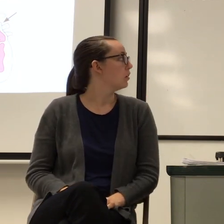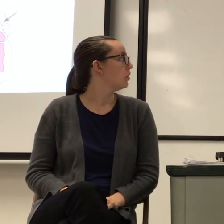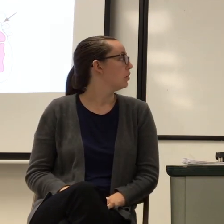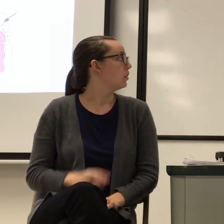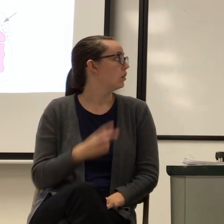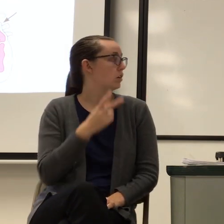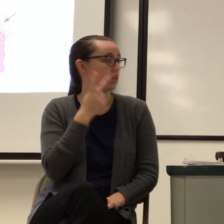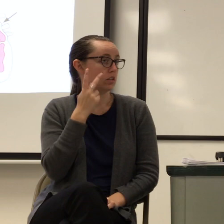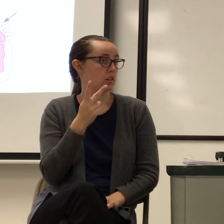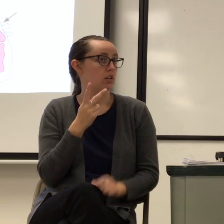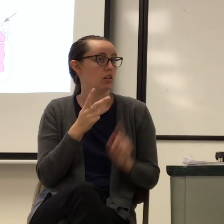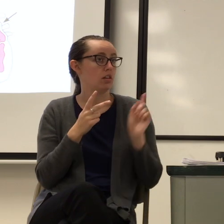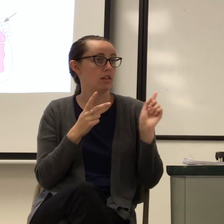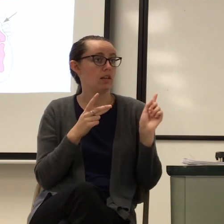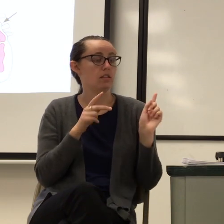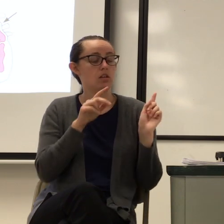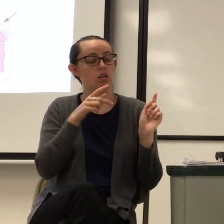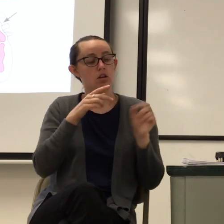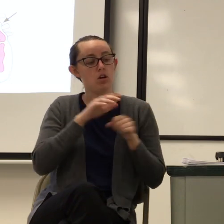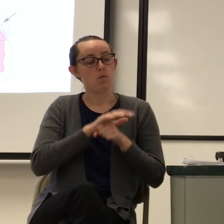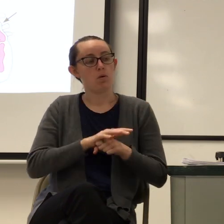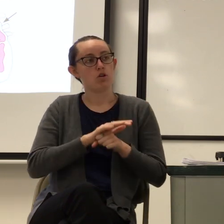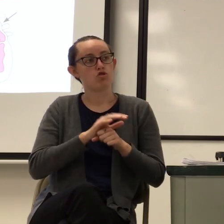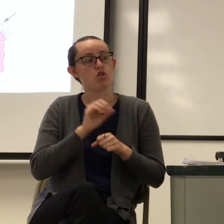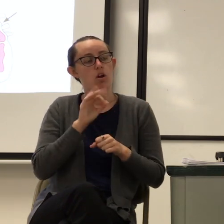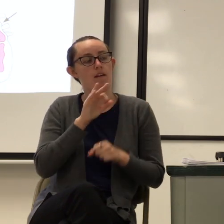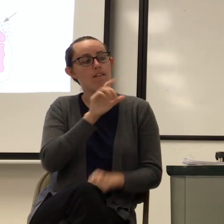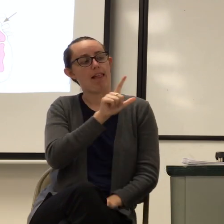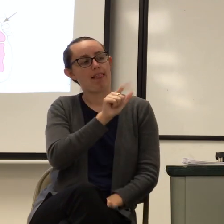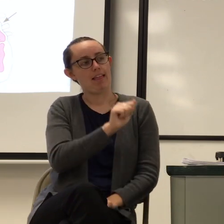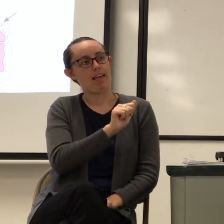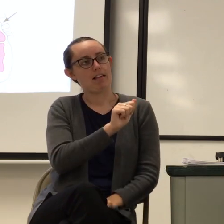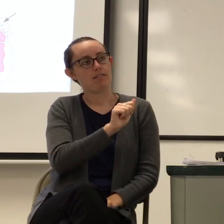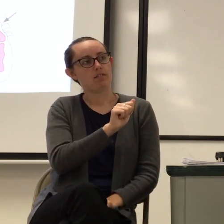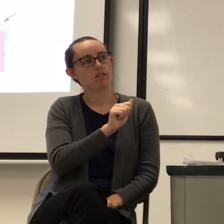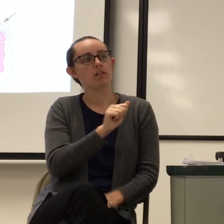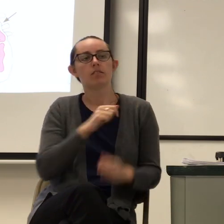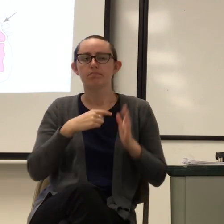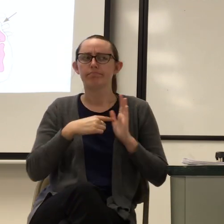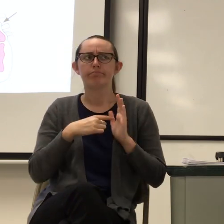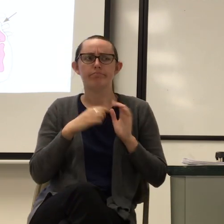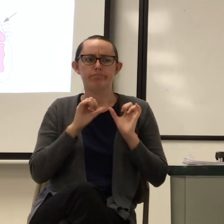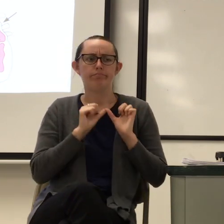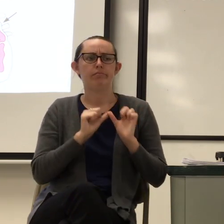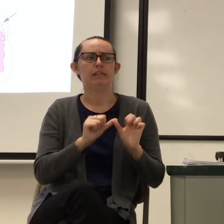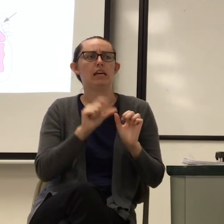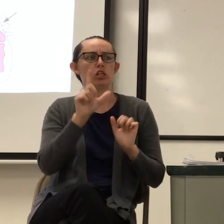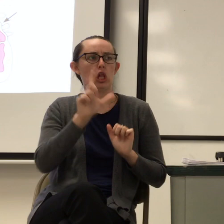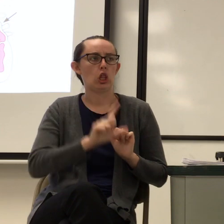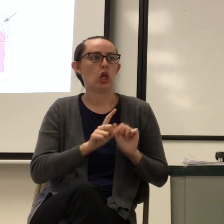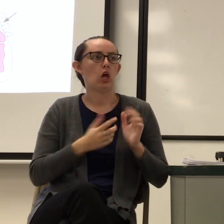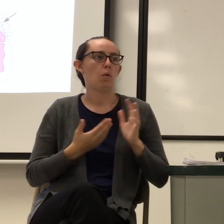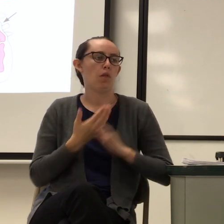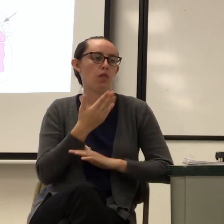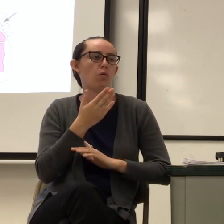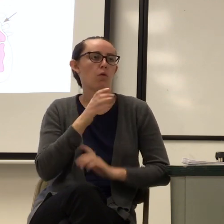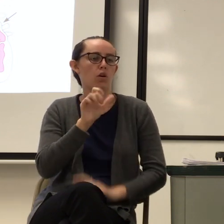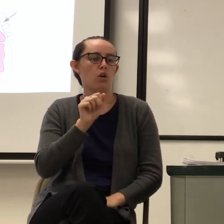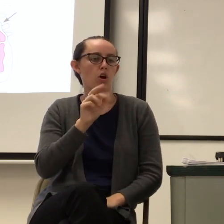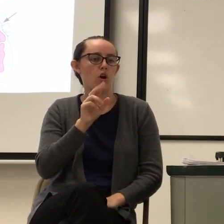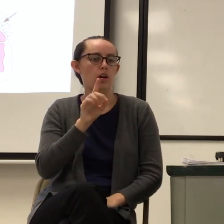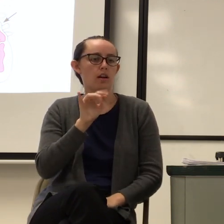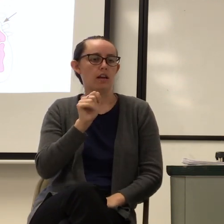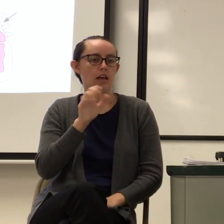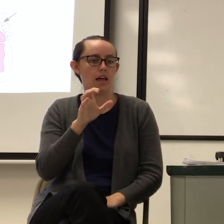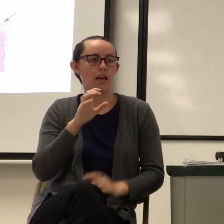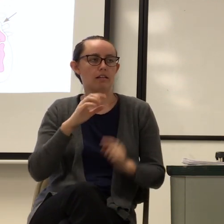the LA, the left atrium. It stays very low throughout the entire cardiac cycle. However, for